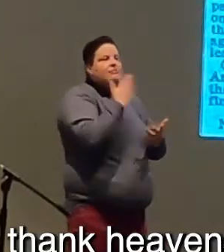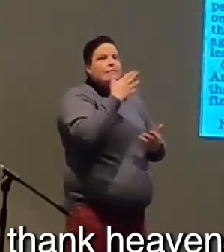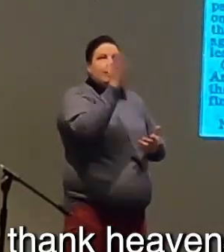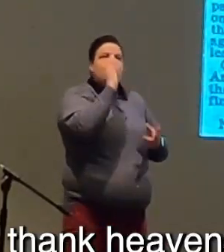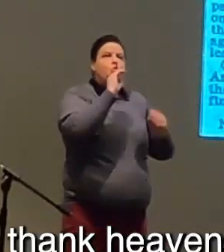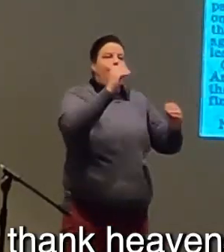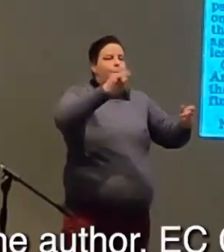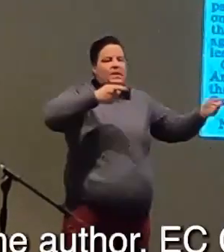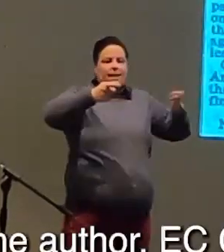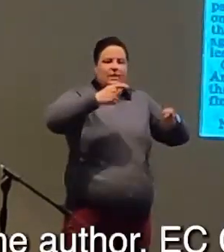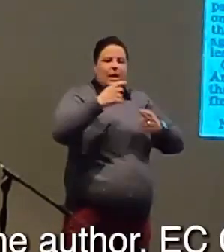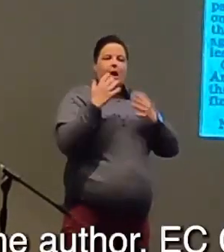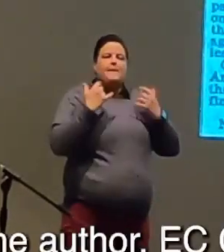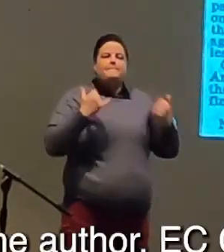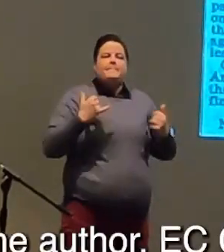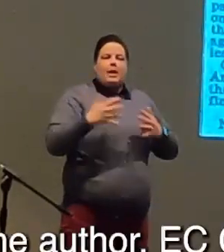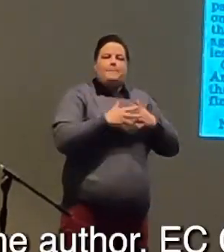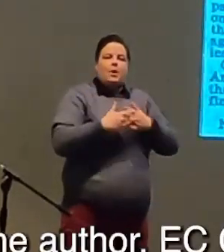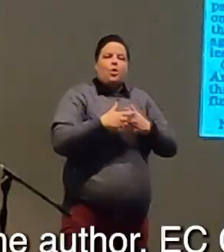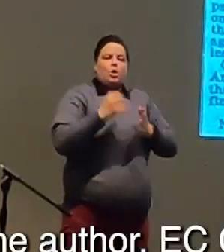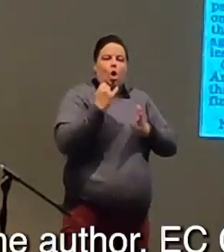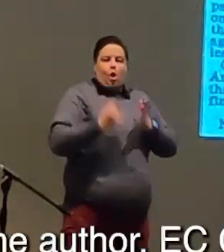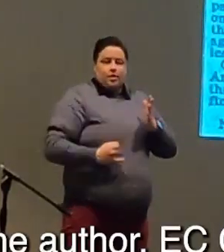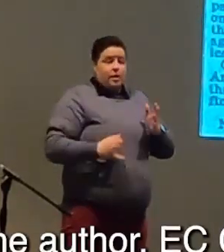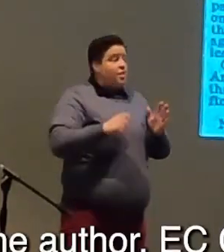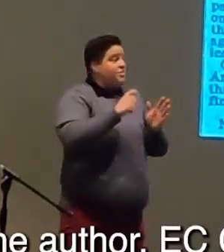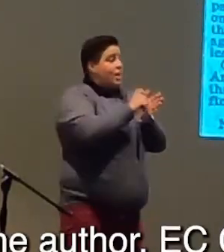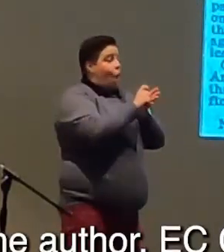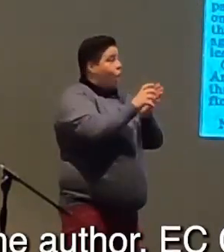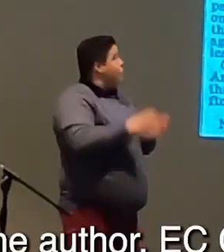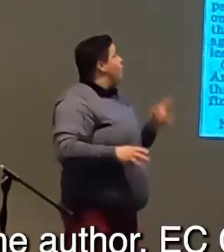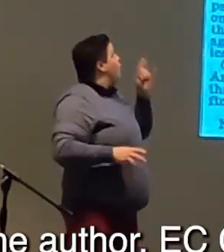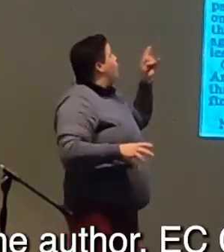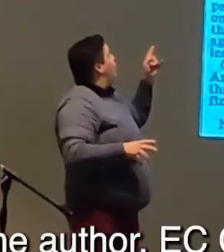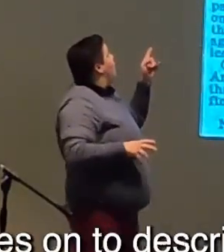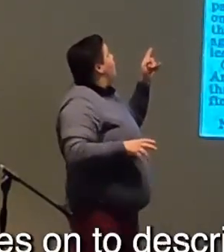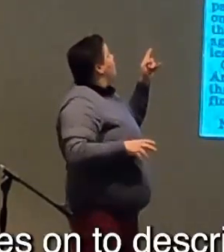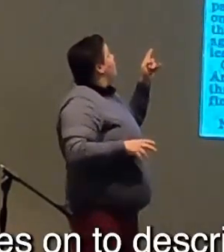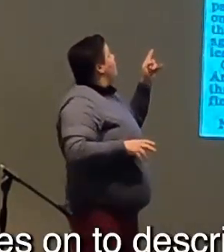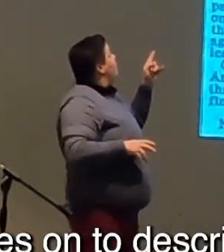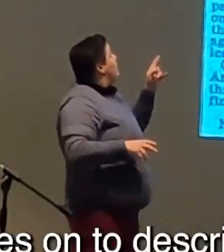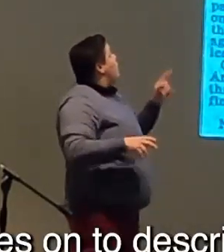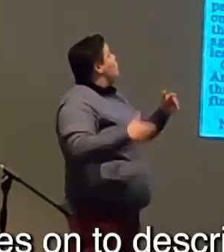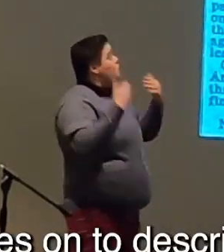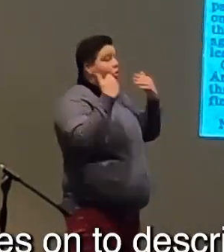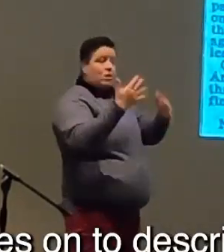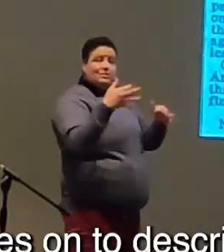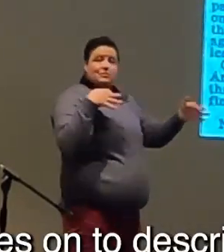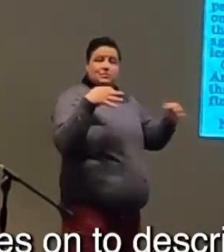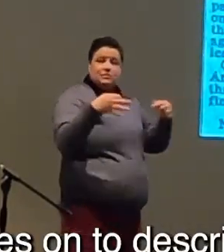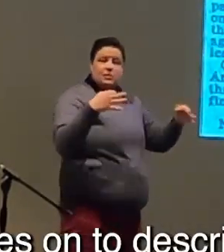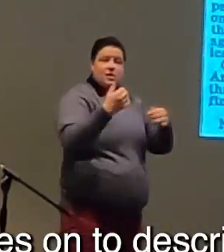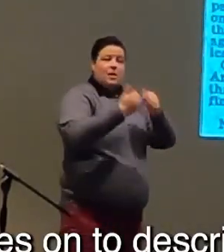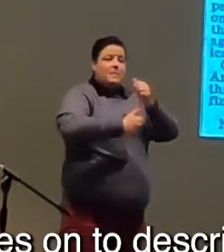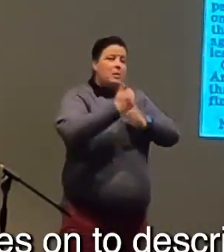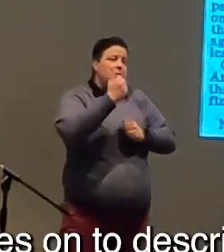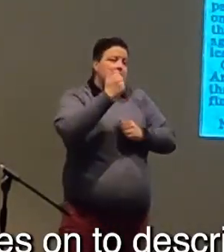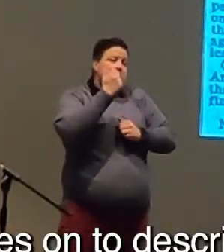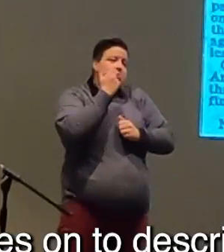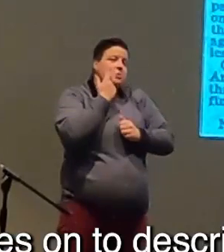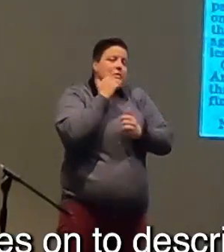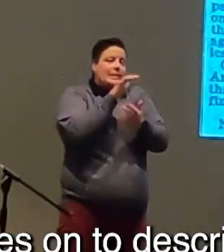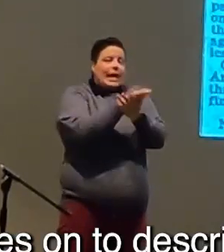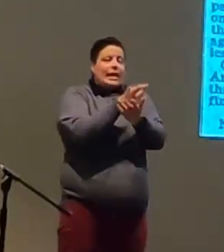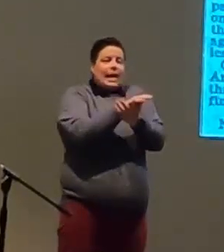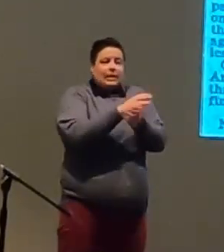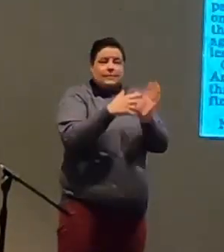art." The author, E.C. Caswell, who was a graphic artist, goes on to describe that in the most recent